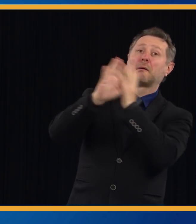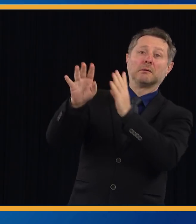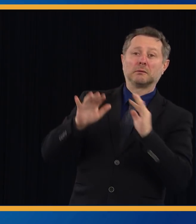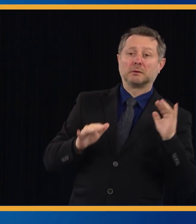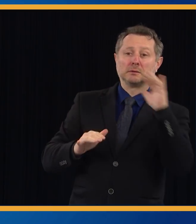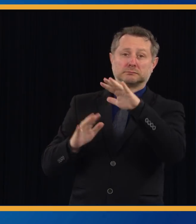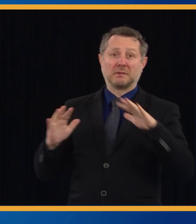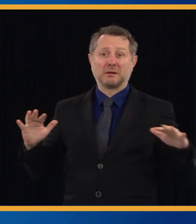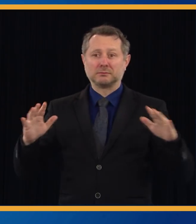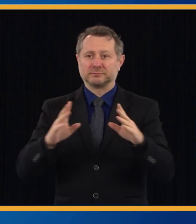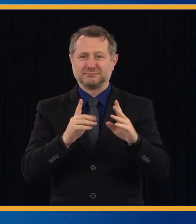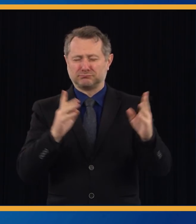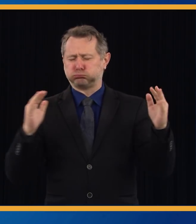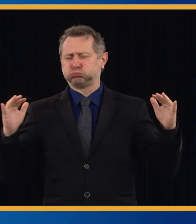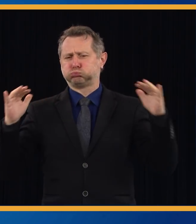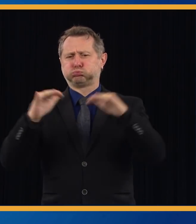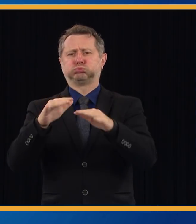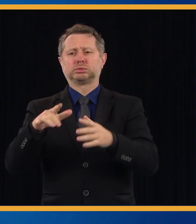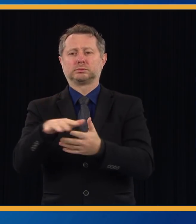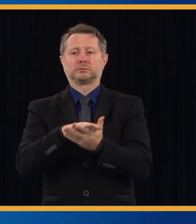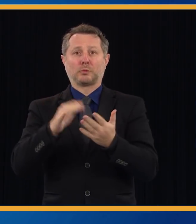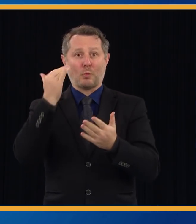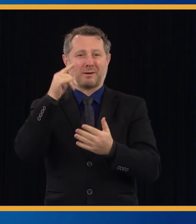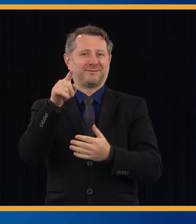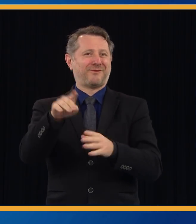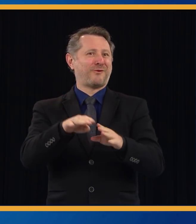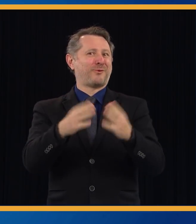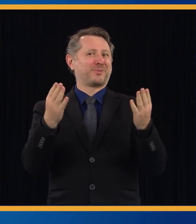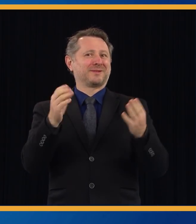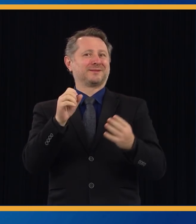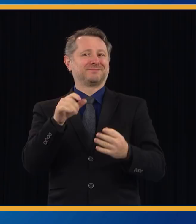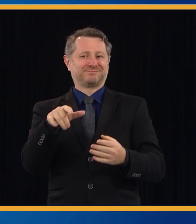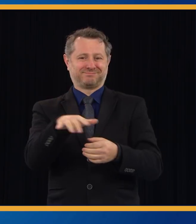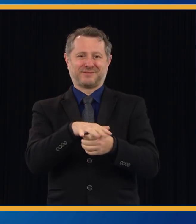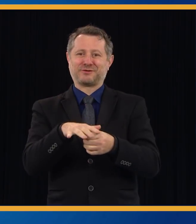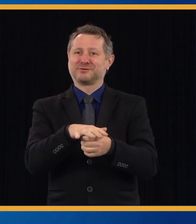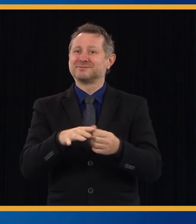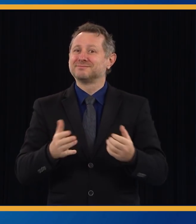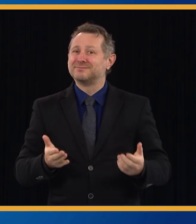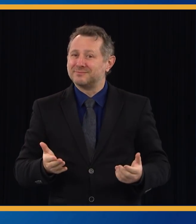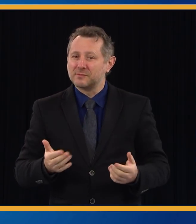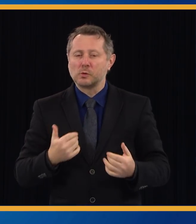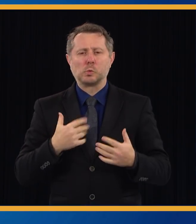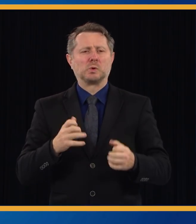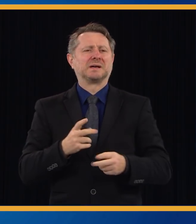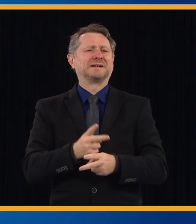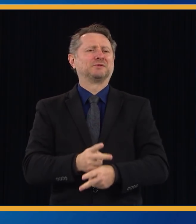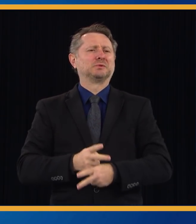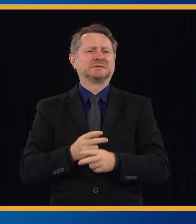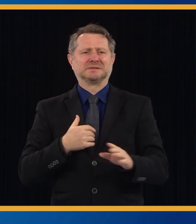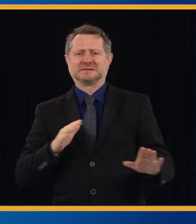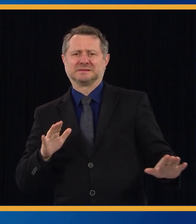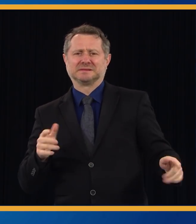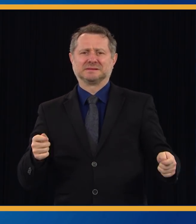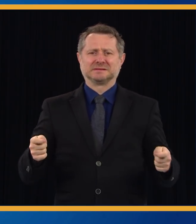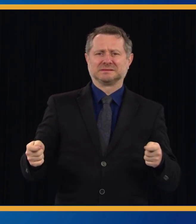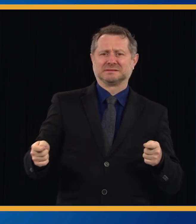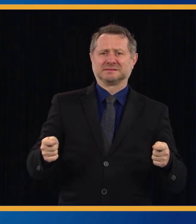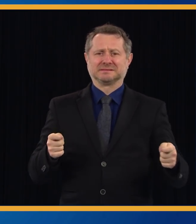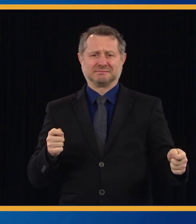area because they've been locked down and they're looking for an activity. So that's something that we have to pay attention